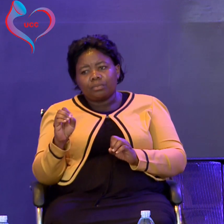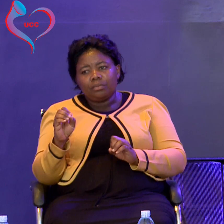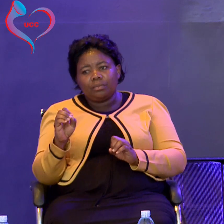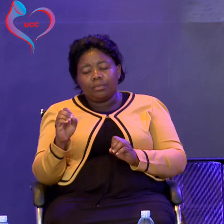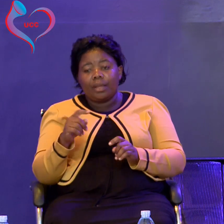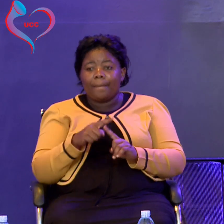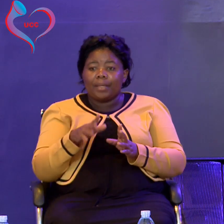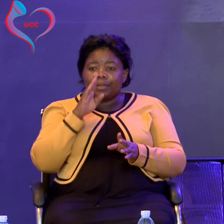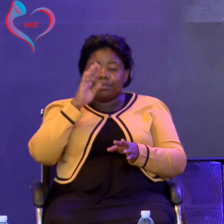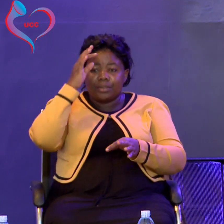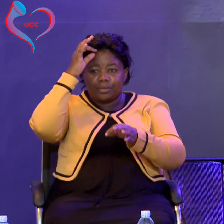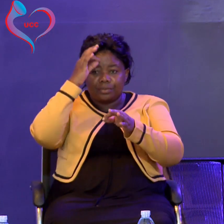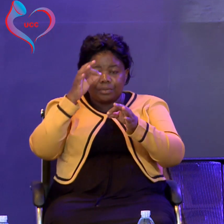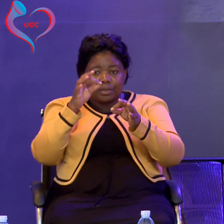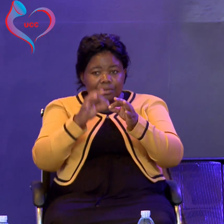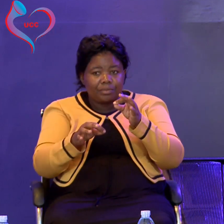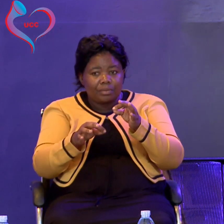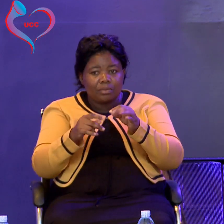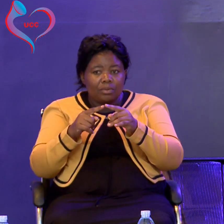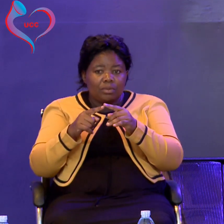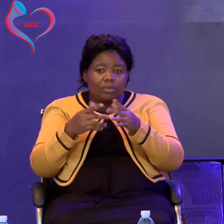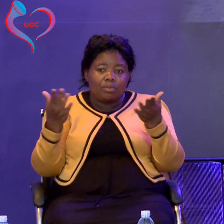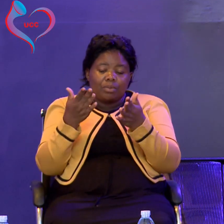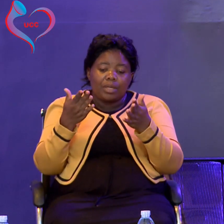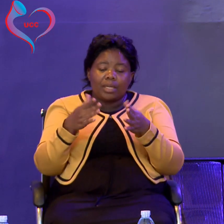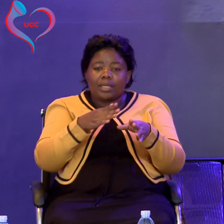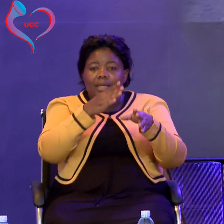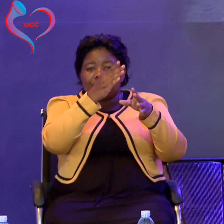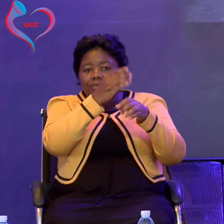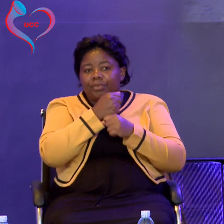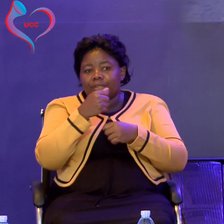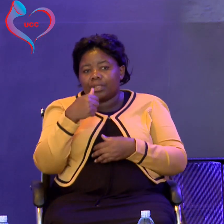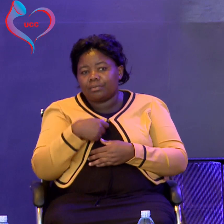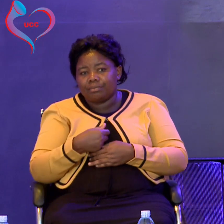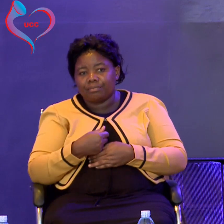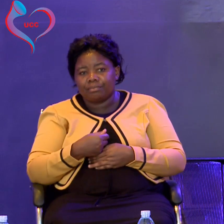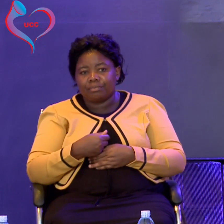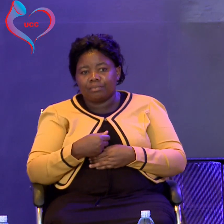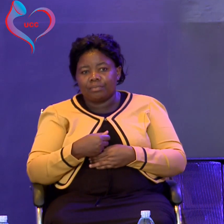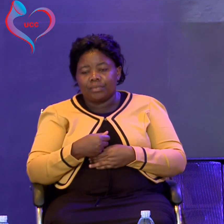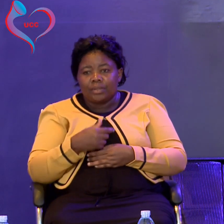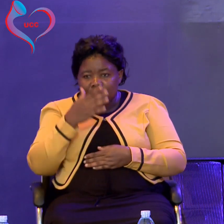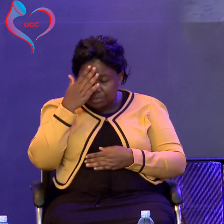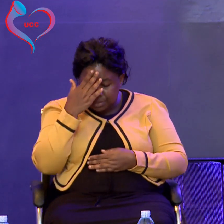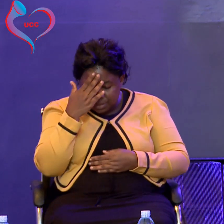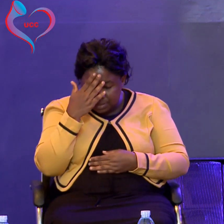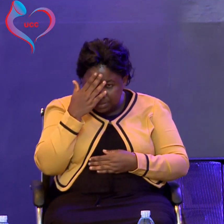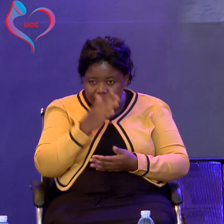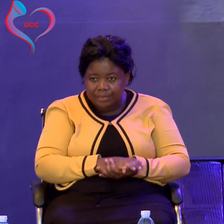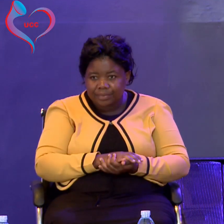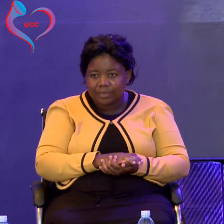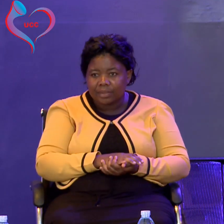kubera mwesigwa eriyeyo gyebanneesiga. But it is being faithful where you are entrusted. Obwetowaze